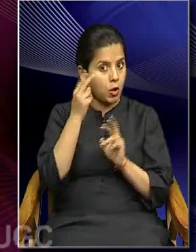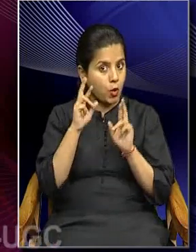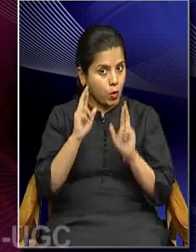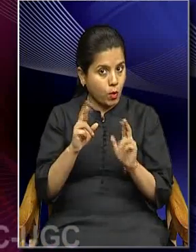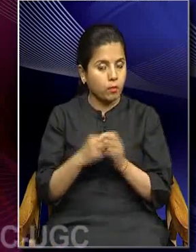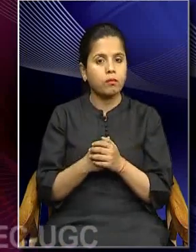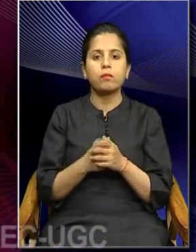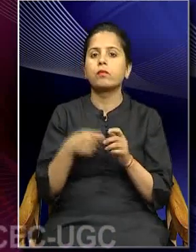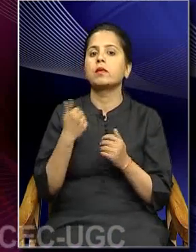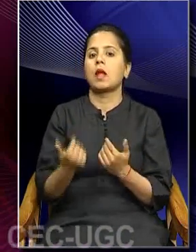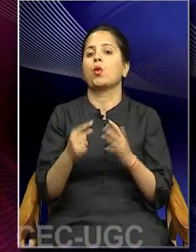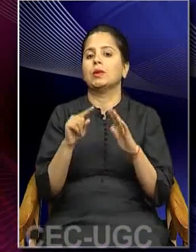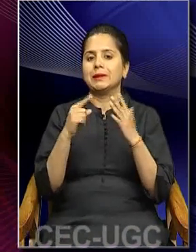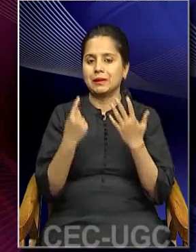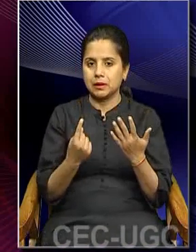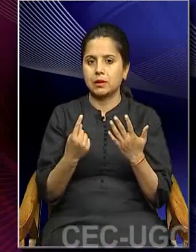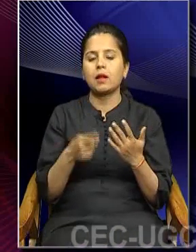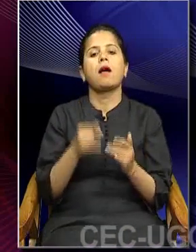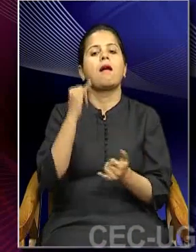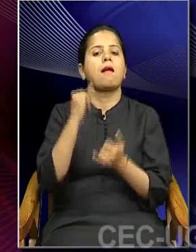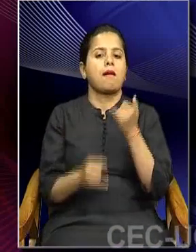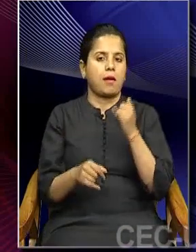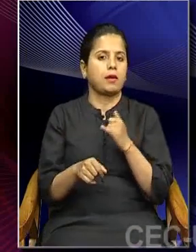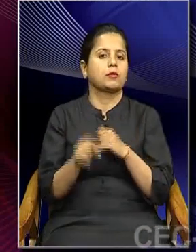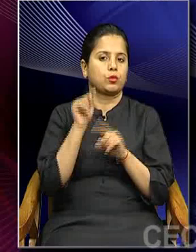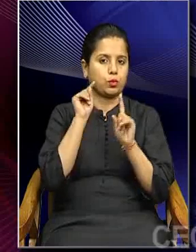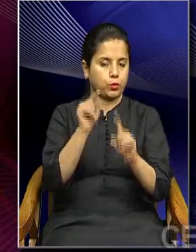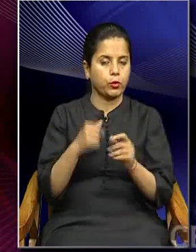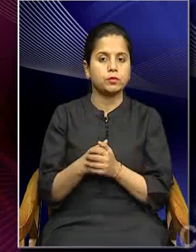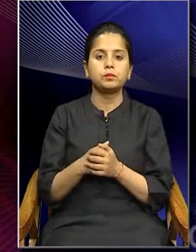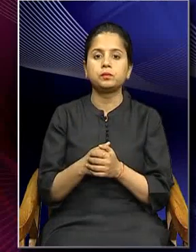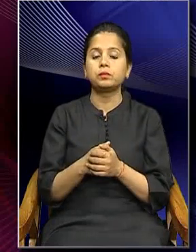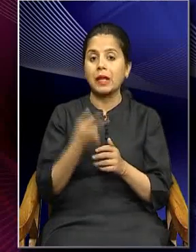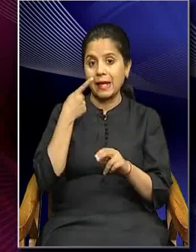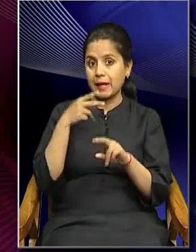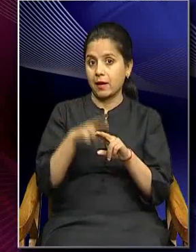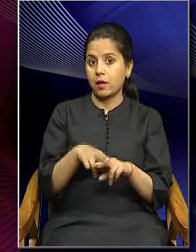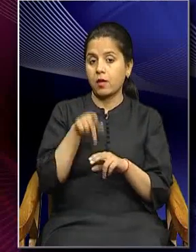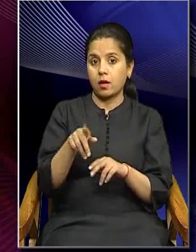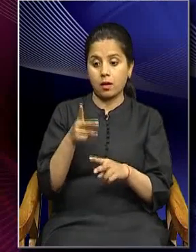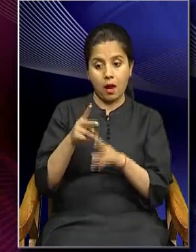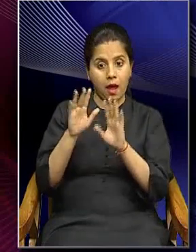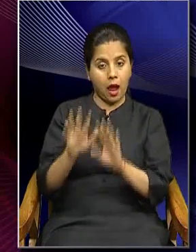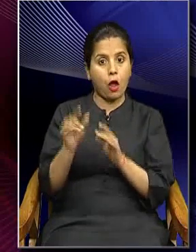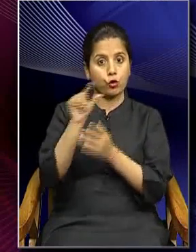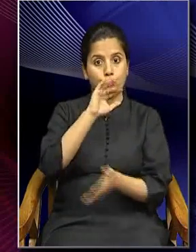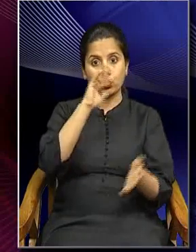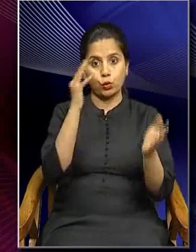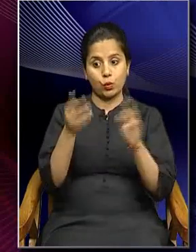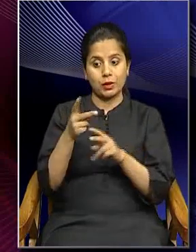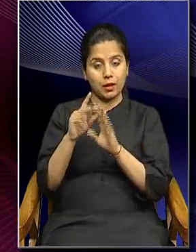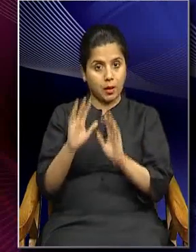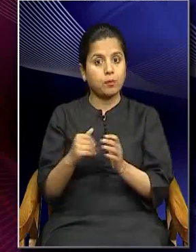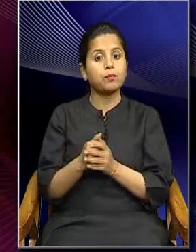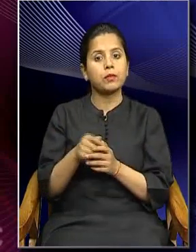Now, the sixth and the last condition. It is that if the presence of a universal in